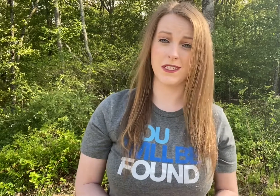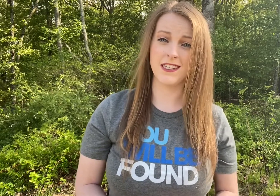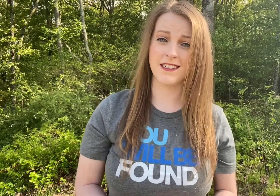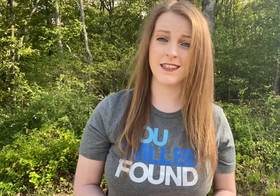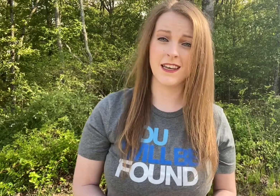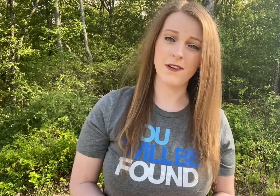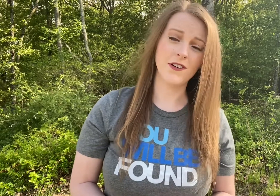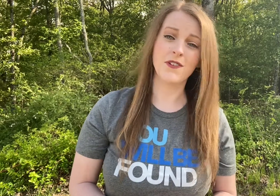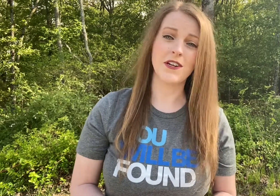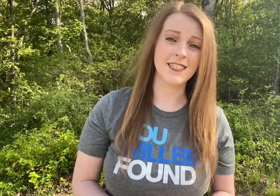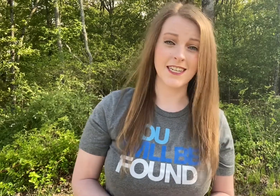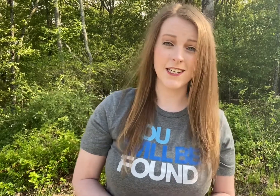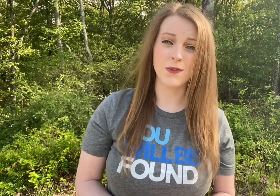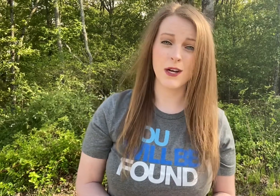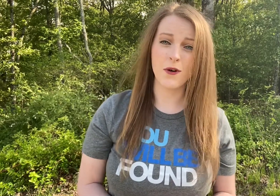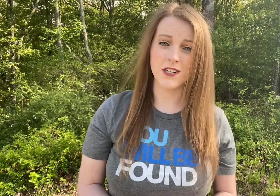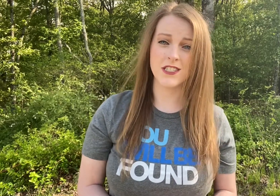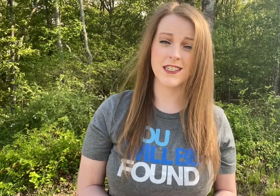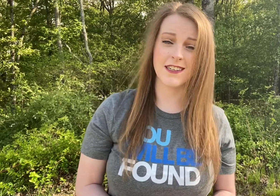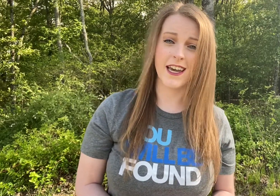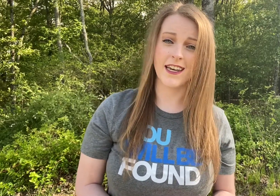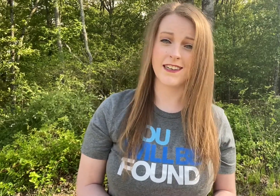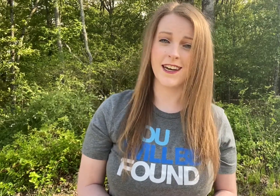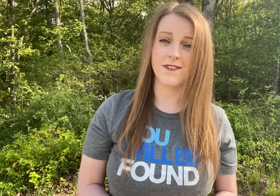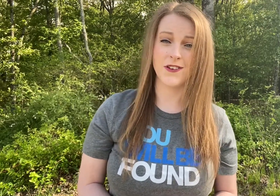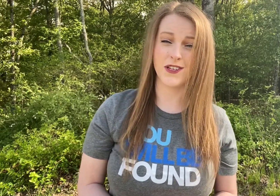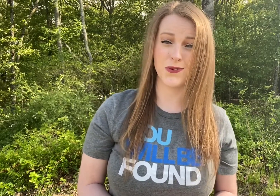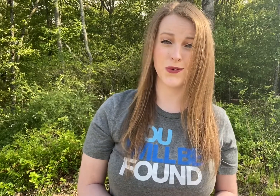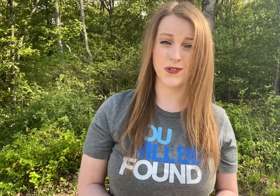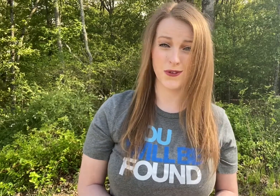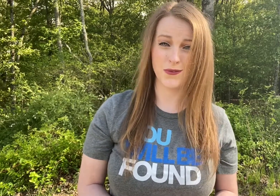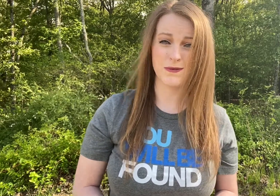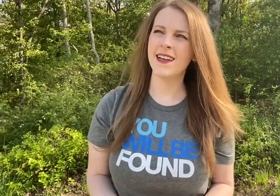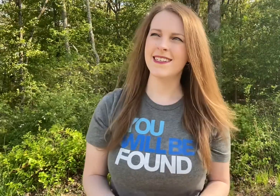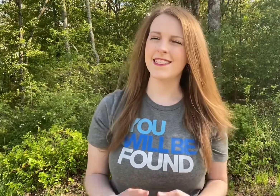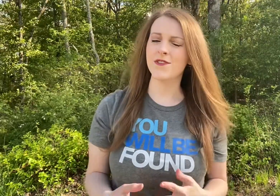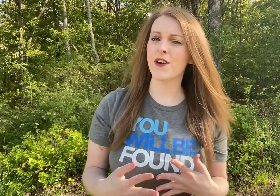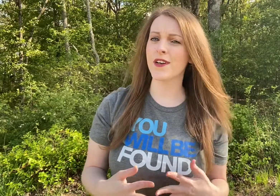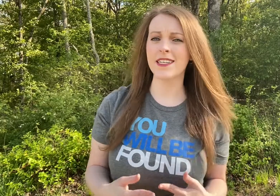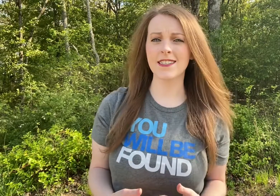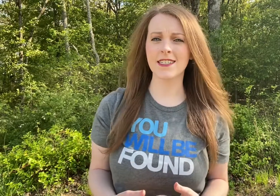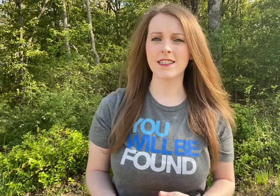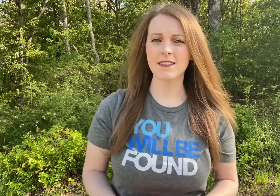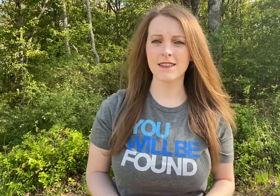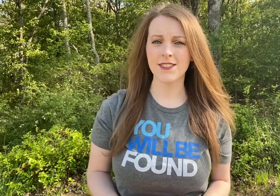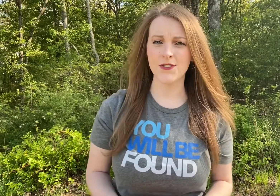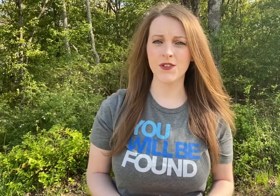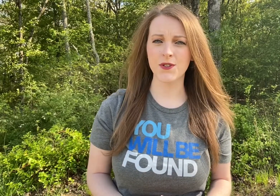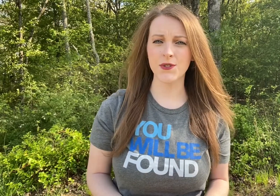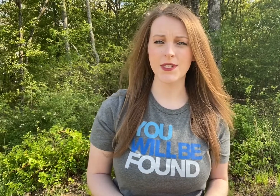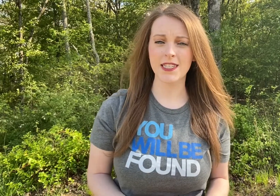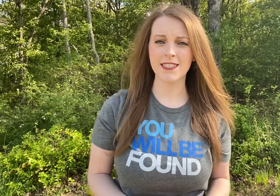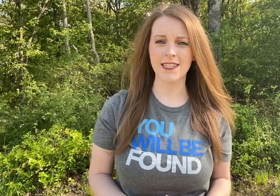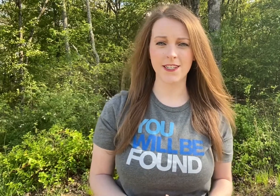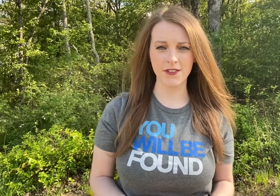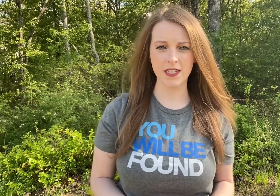it. I felt very seen when I watched it, and I feel like you will too. It's very easy to feel